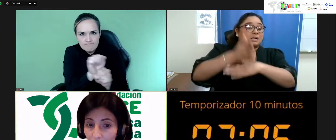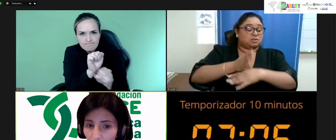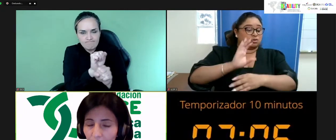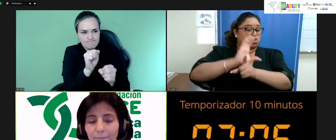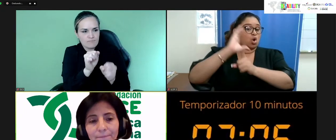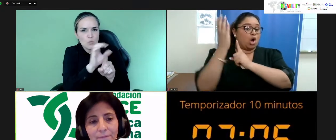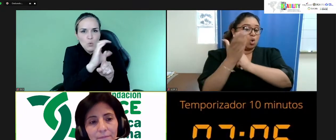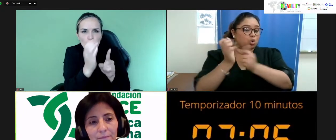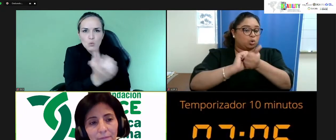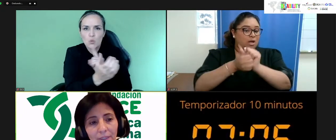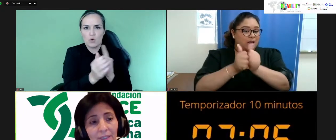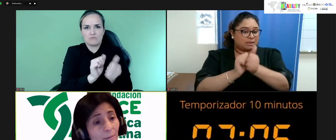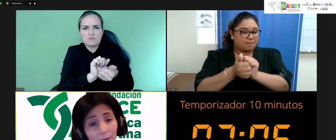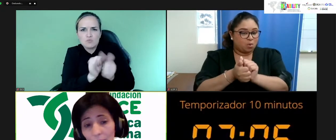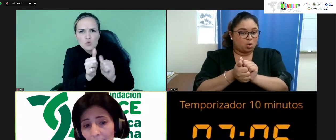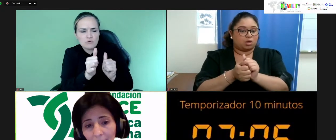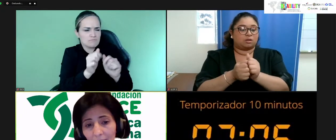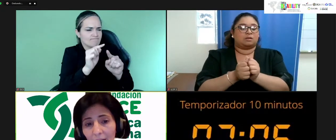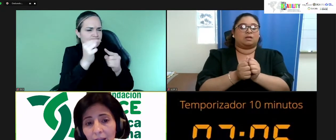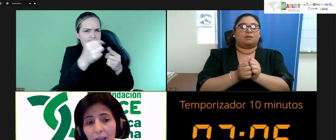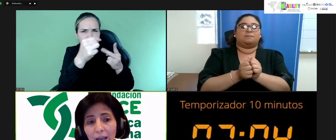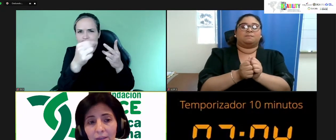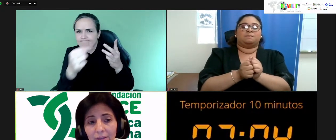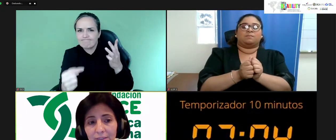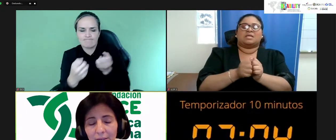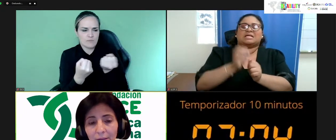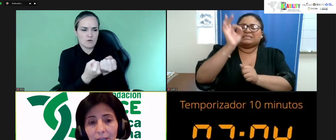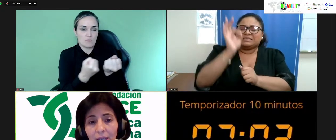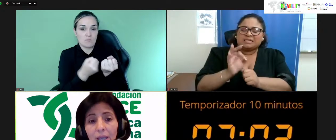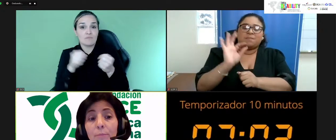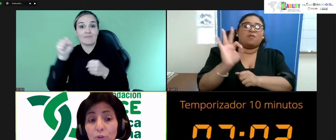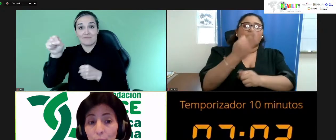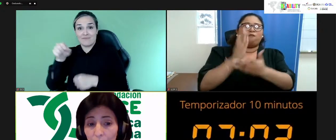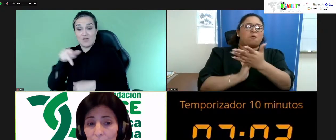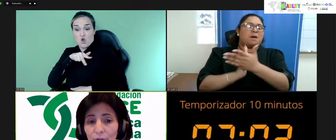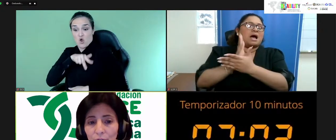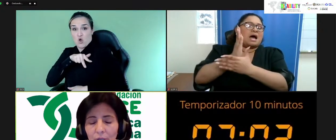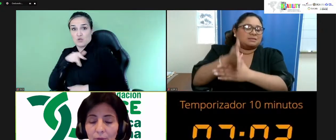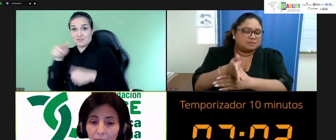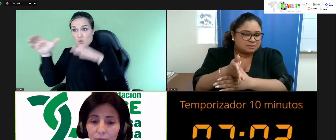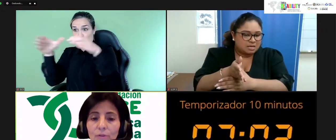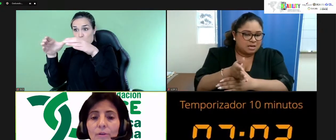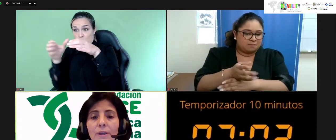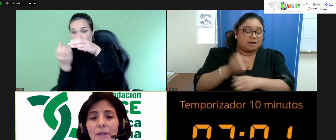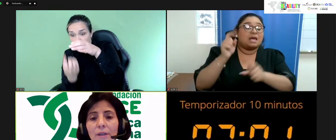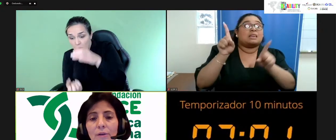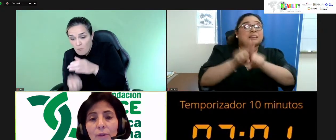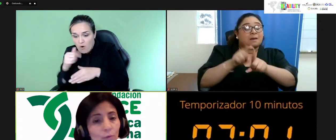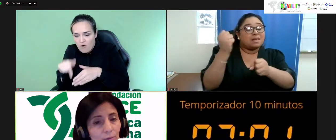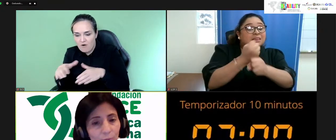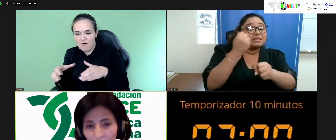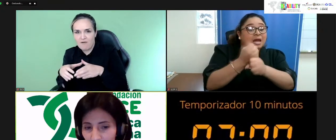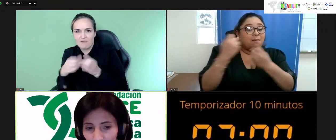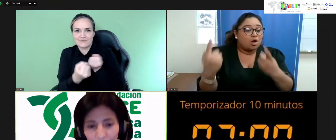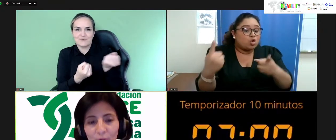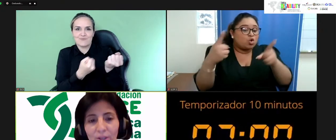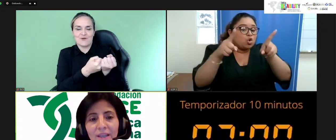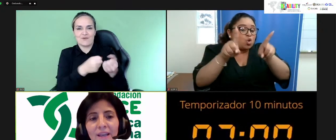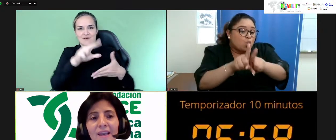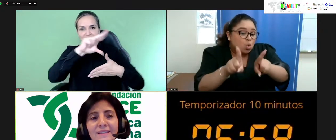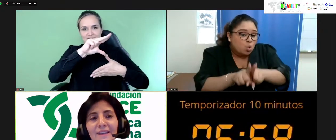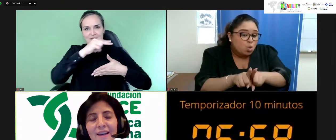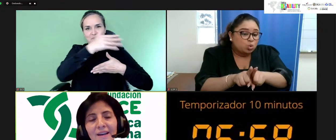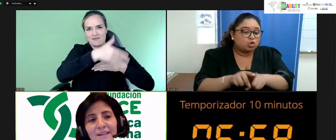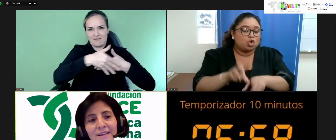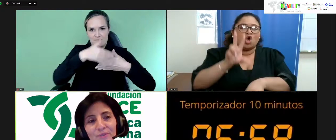access to culture and sports and always in an accessible way and of course